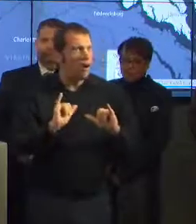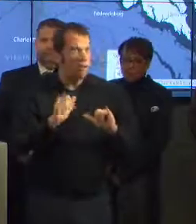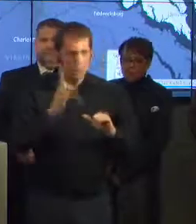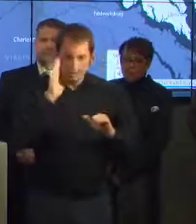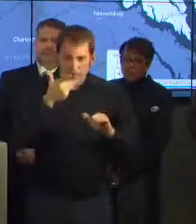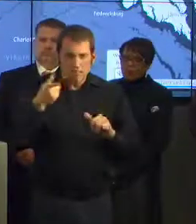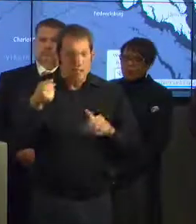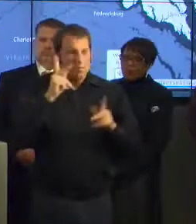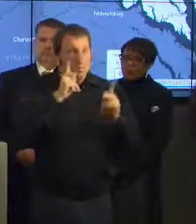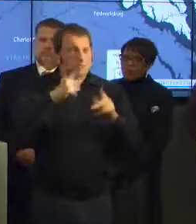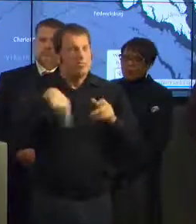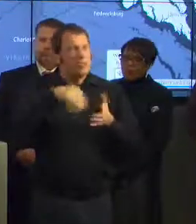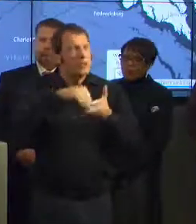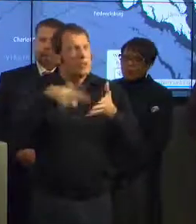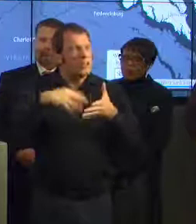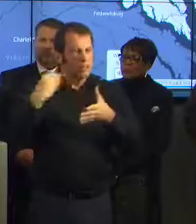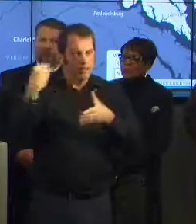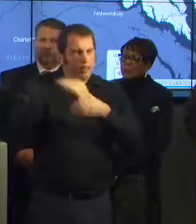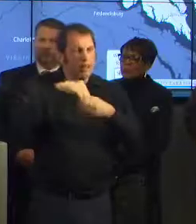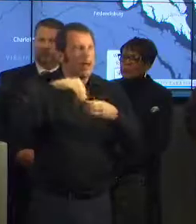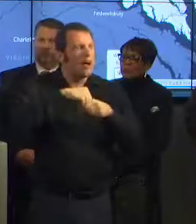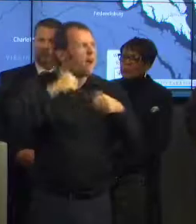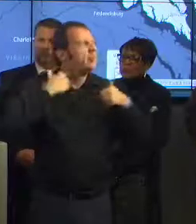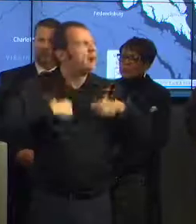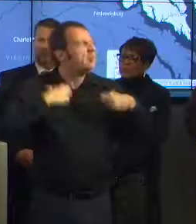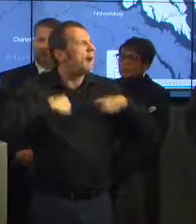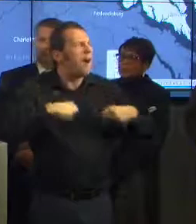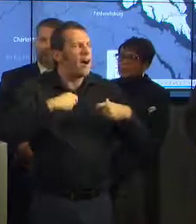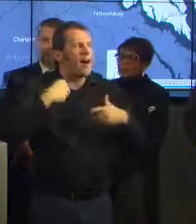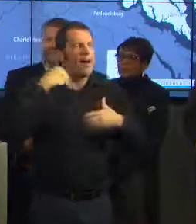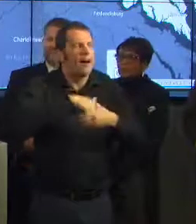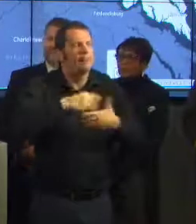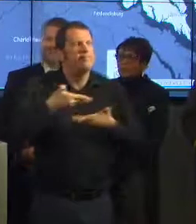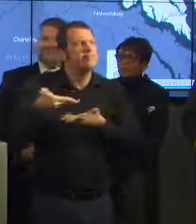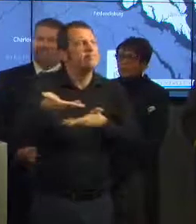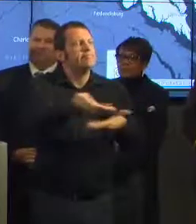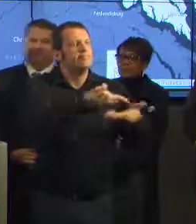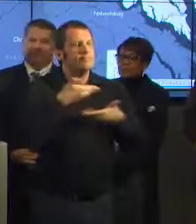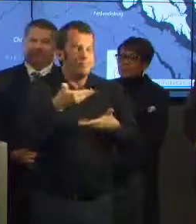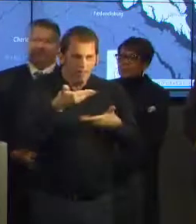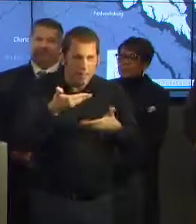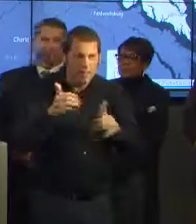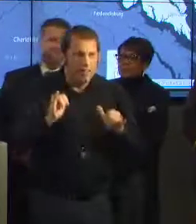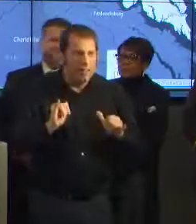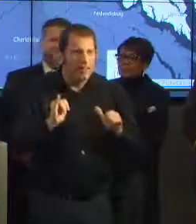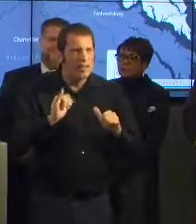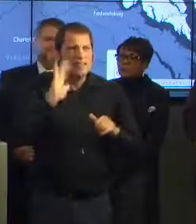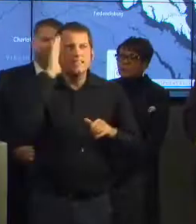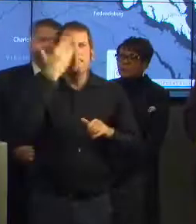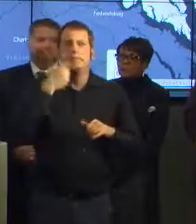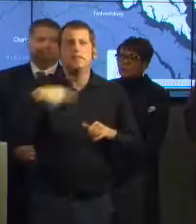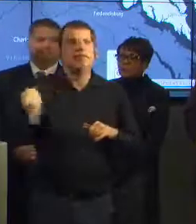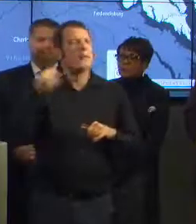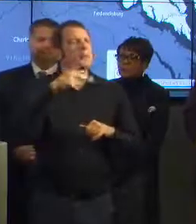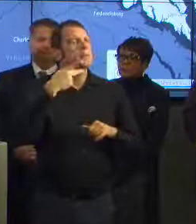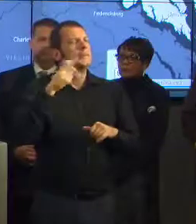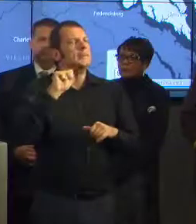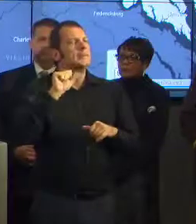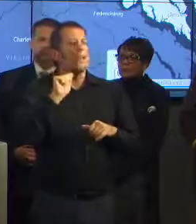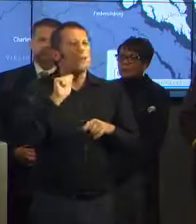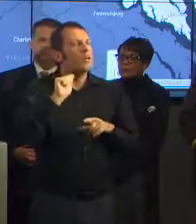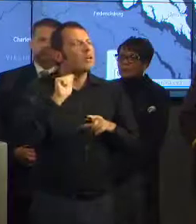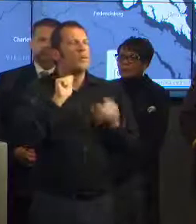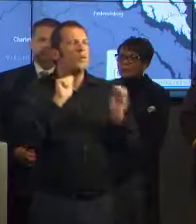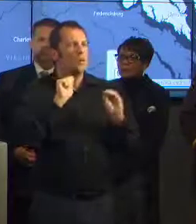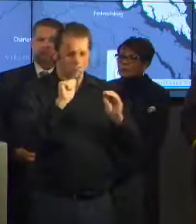of in shock, right? He goes, there's no PSAs. I'm like, what are PSAs? Oh, information. I was like, okay.